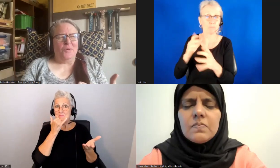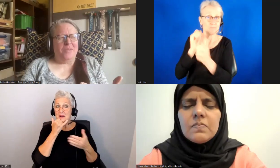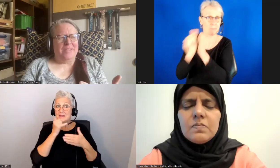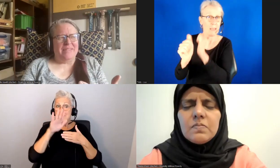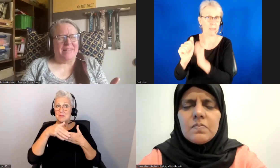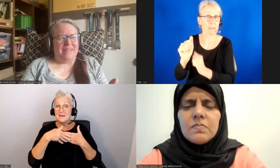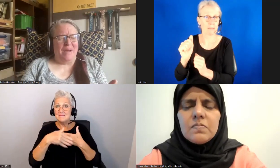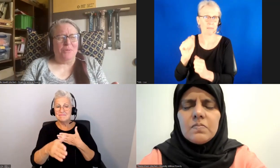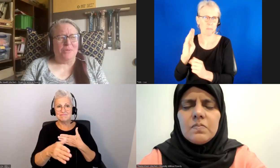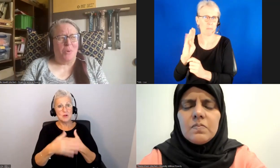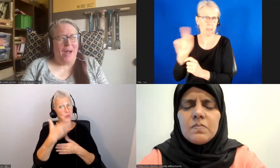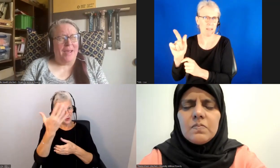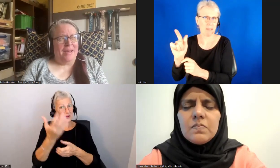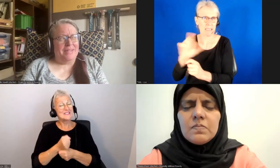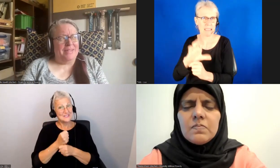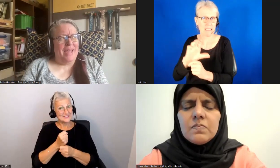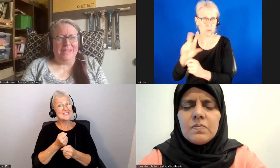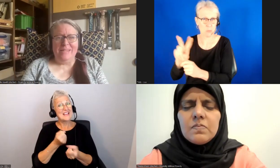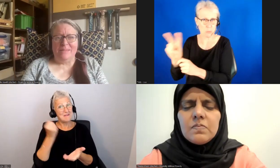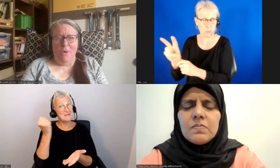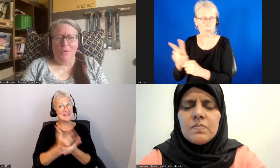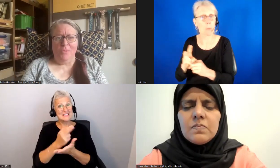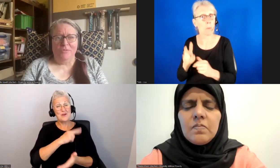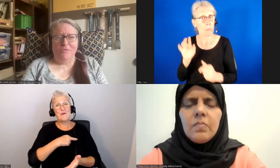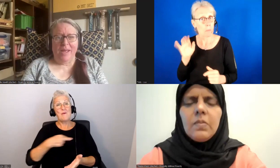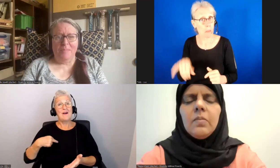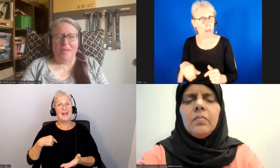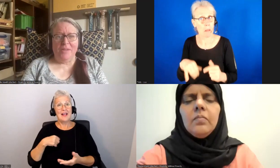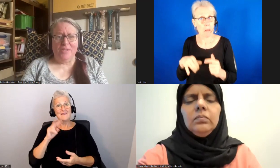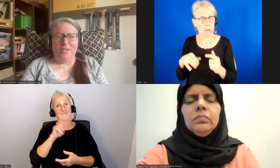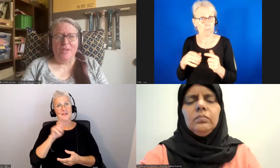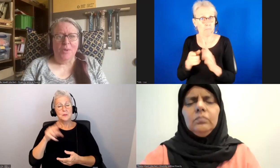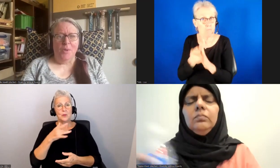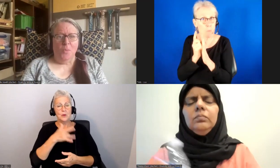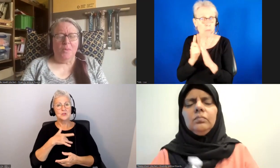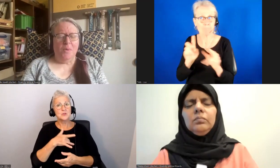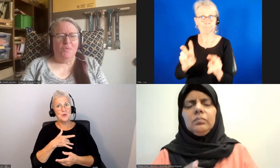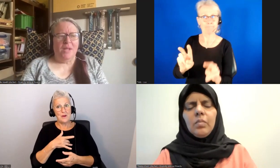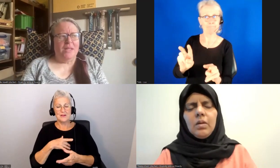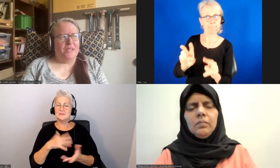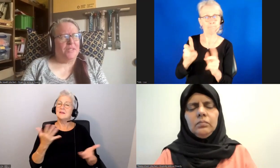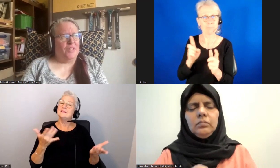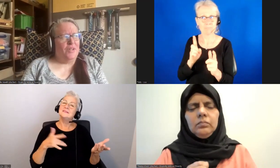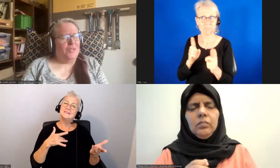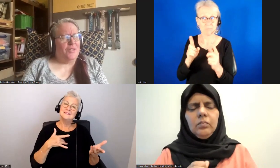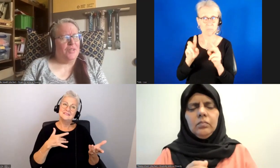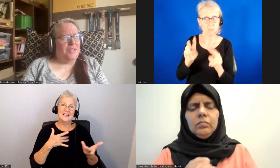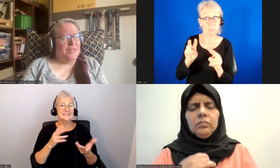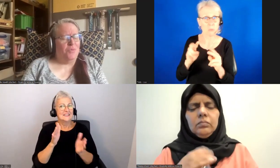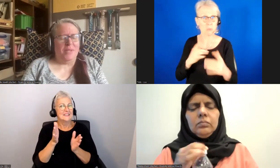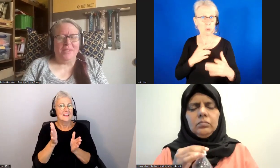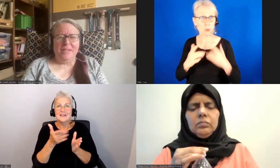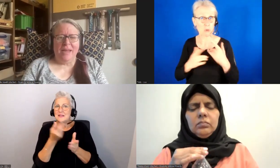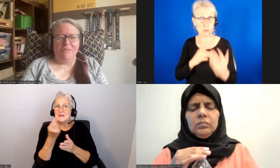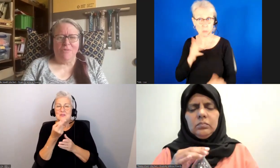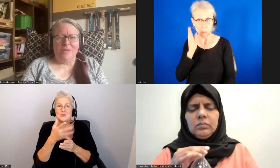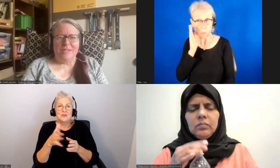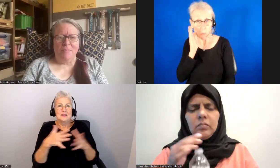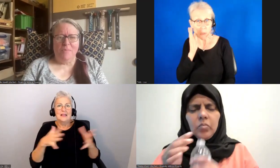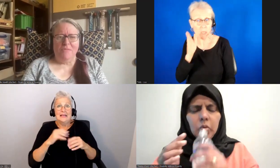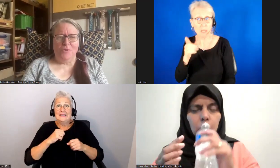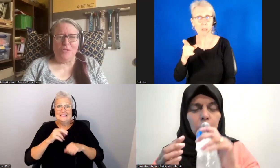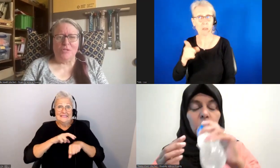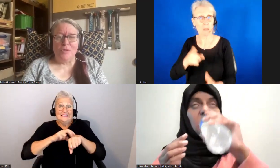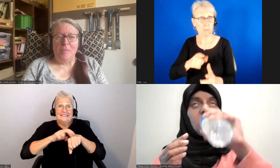and that was quite a tense moment, right? Because Mm-hmm. we were really concerned that if we didn't get